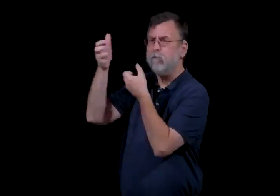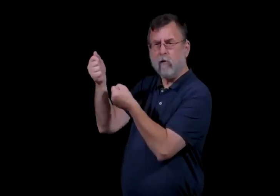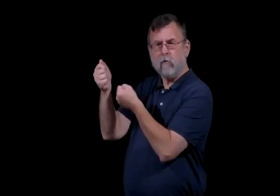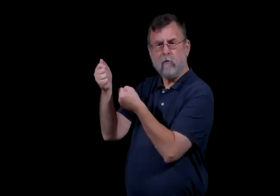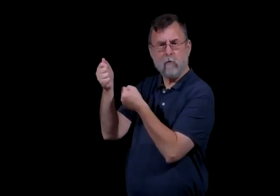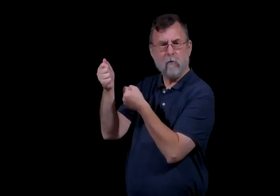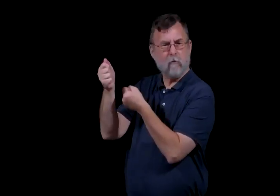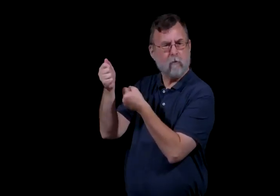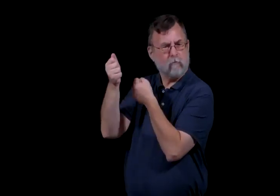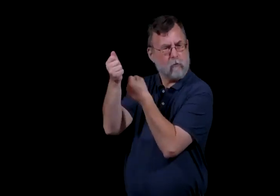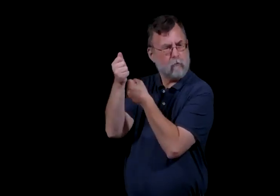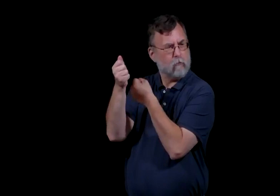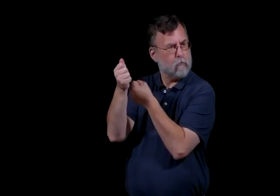and faithfulness.